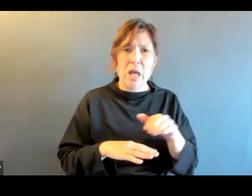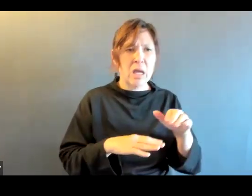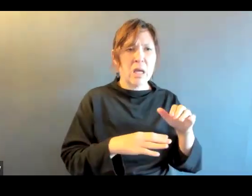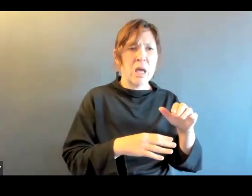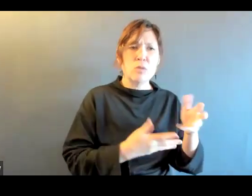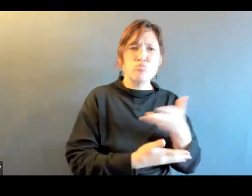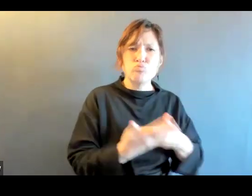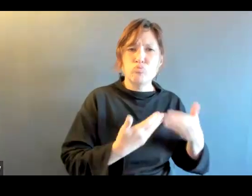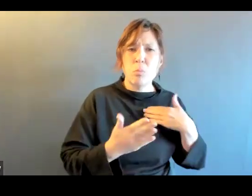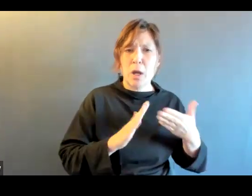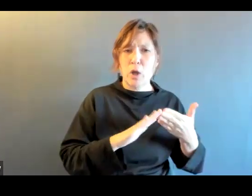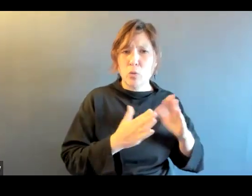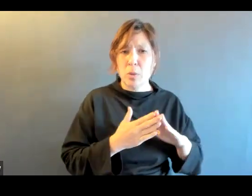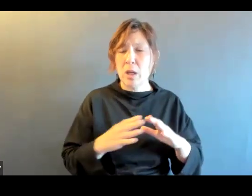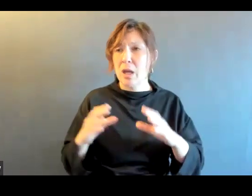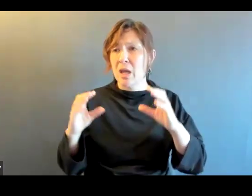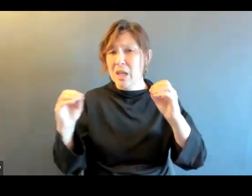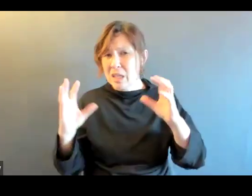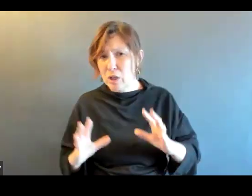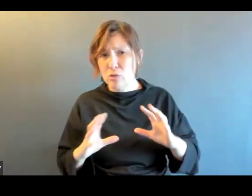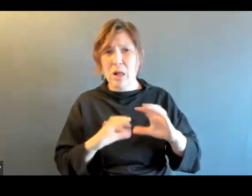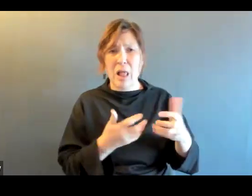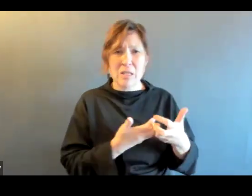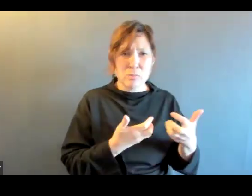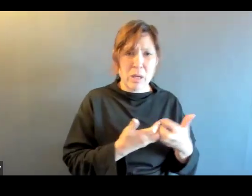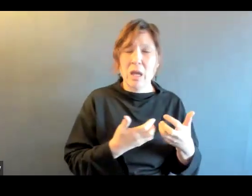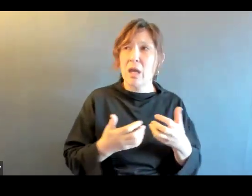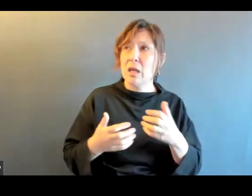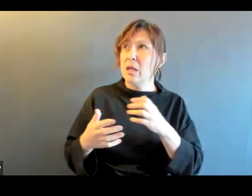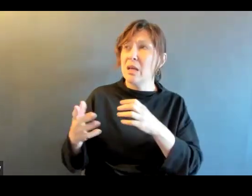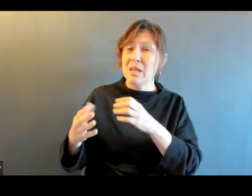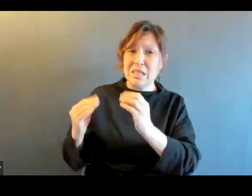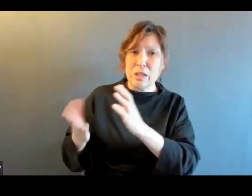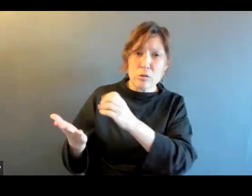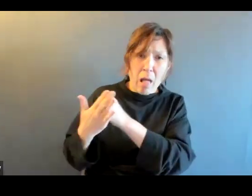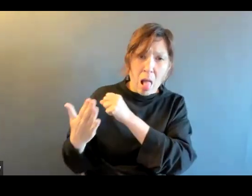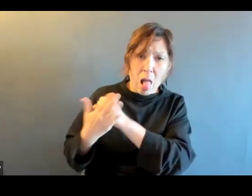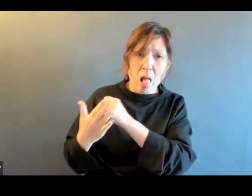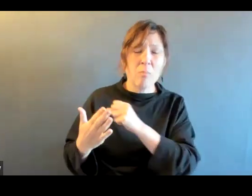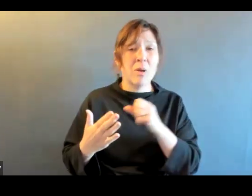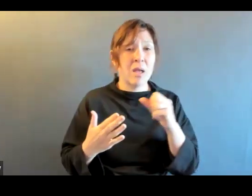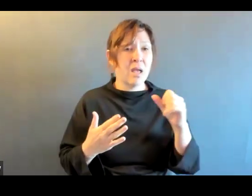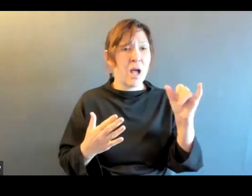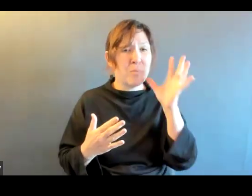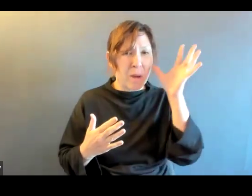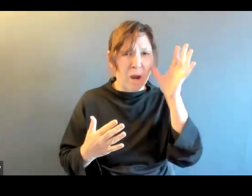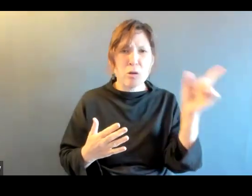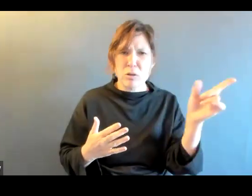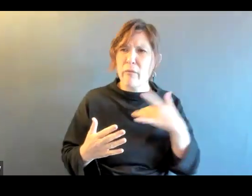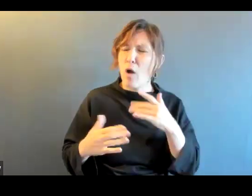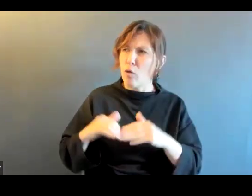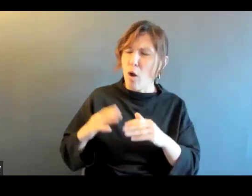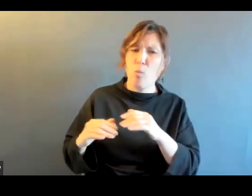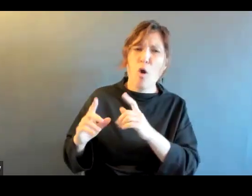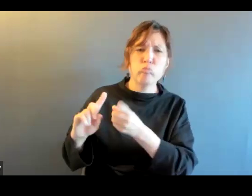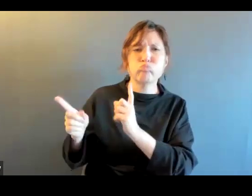and classmates, express my needs to my teachers, and where my parents felt comfortable to reach out. It was